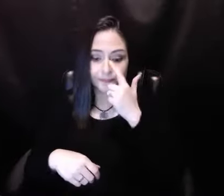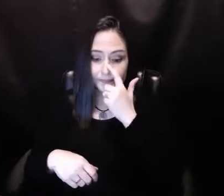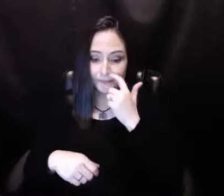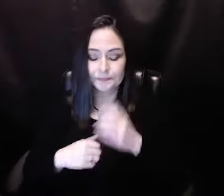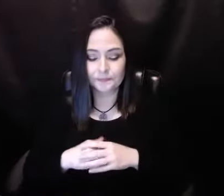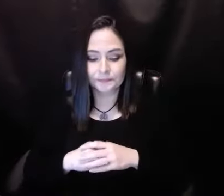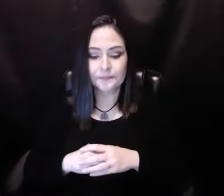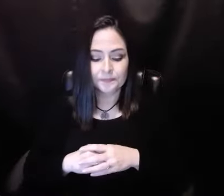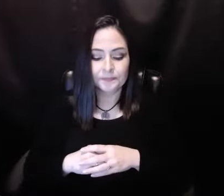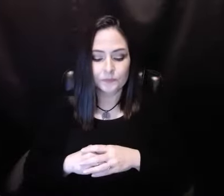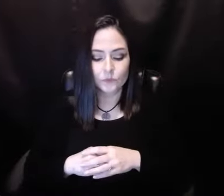slogans.